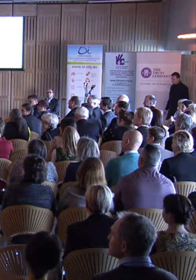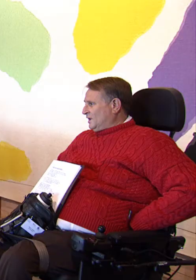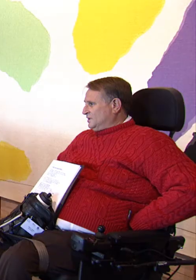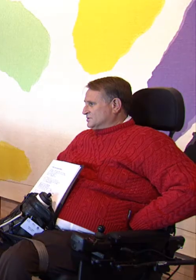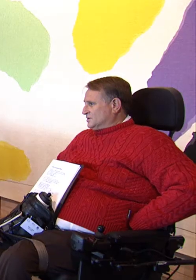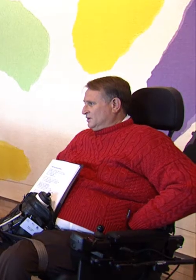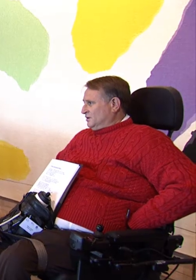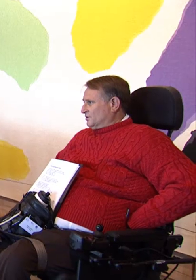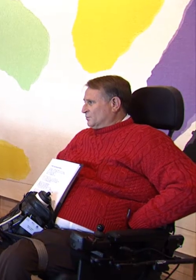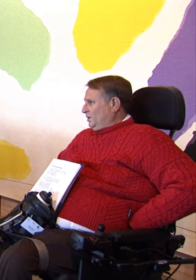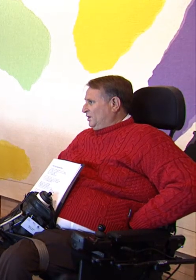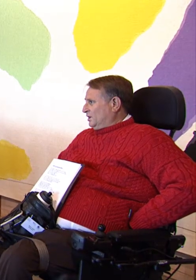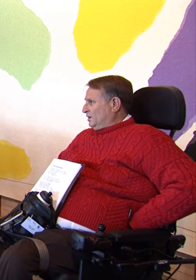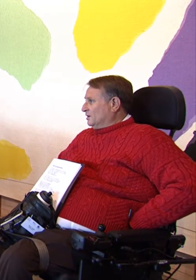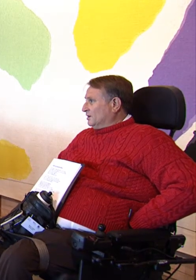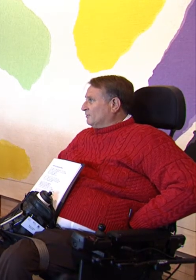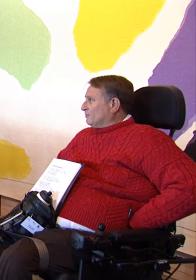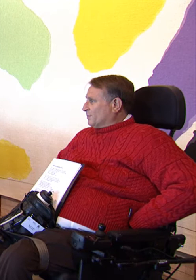the lands on earth we